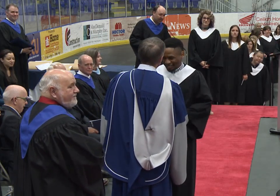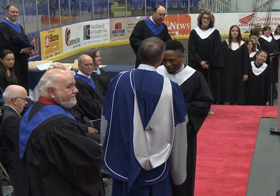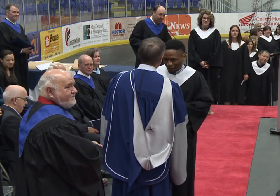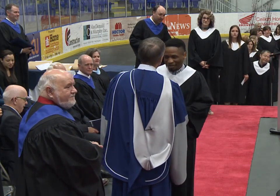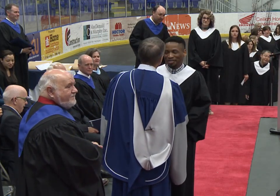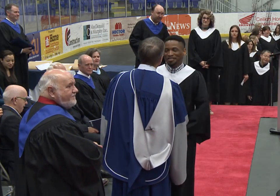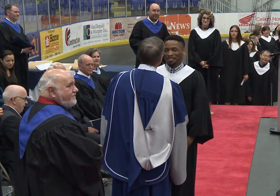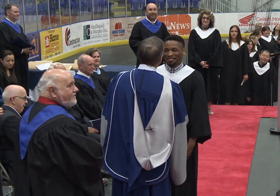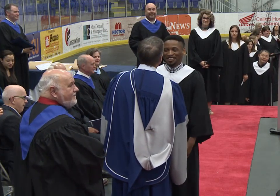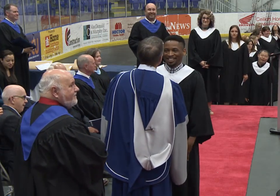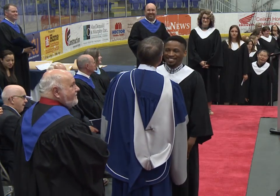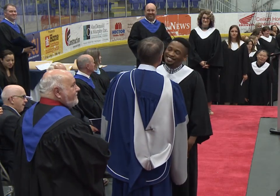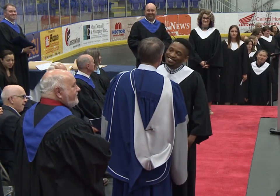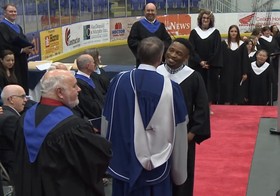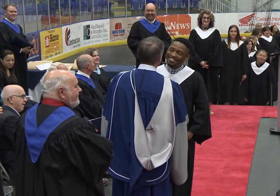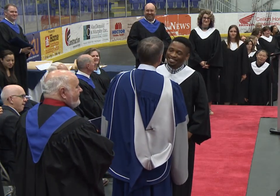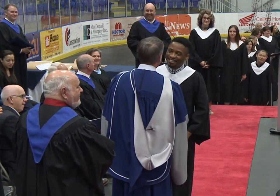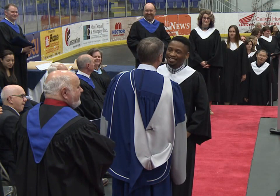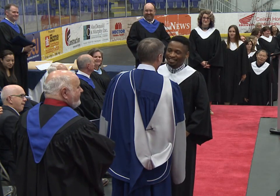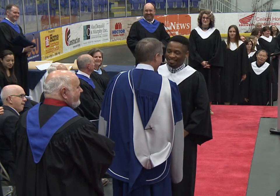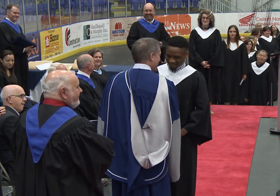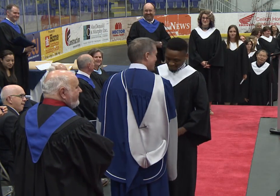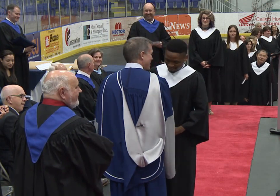Wave to the camera.